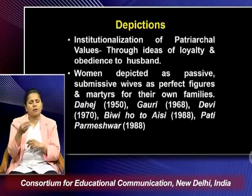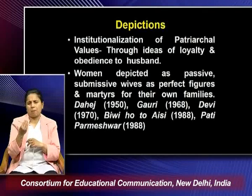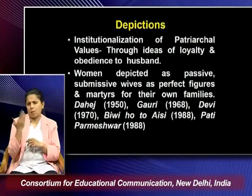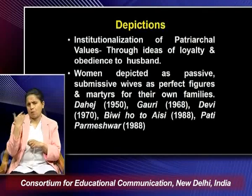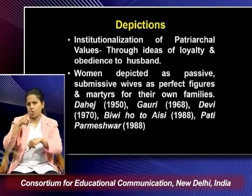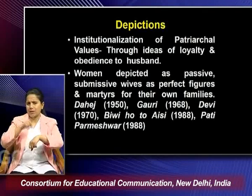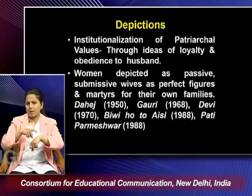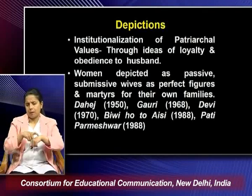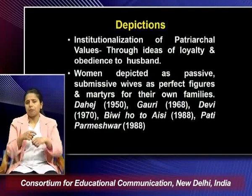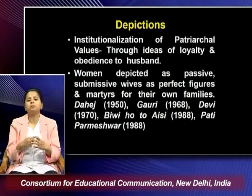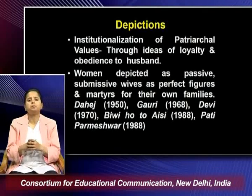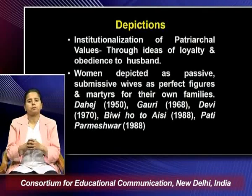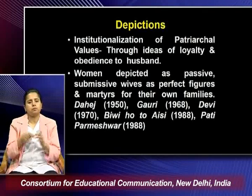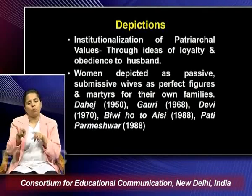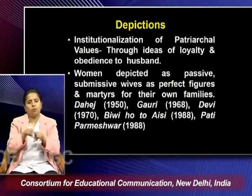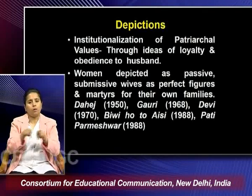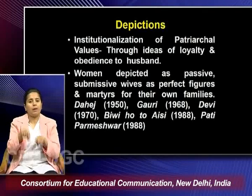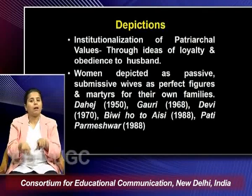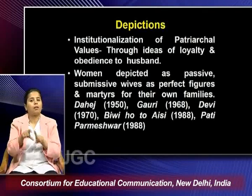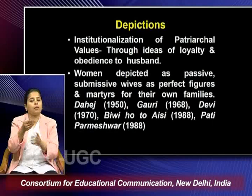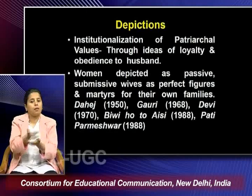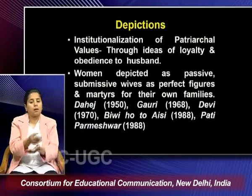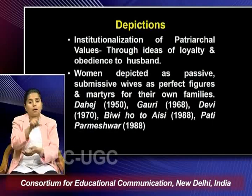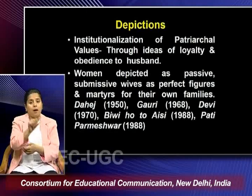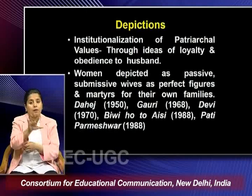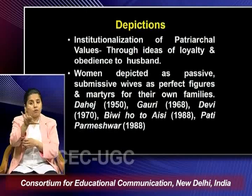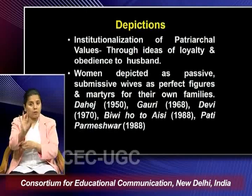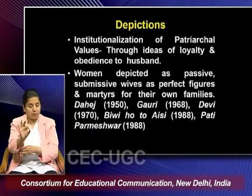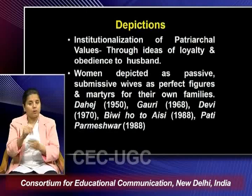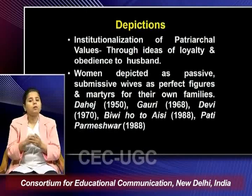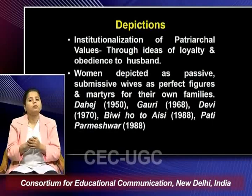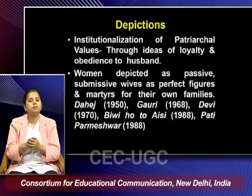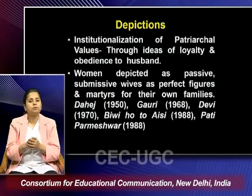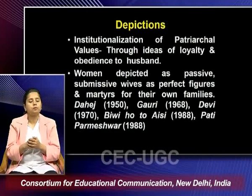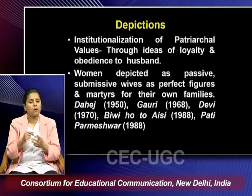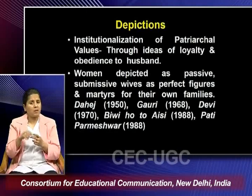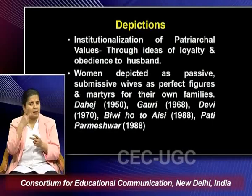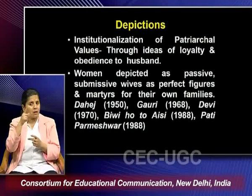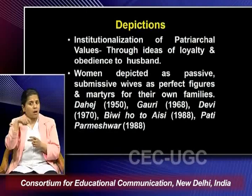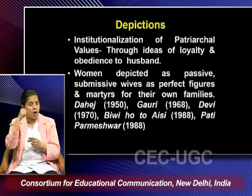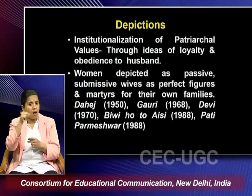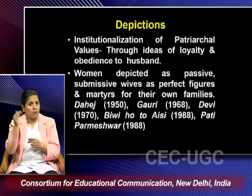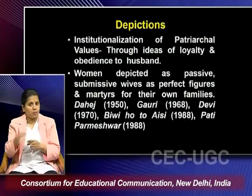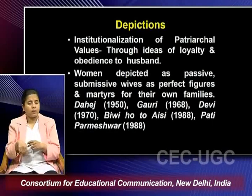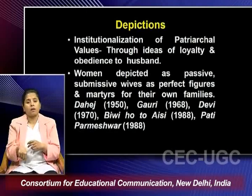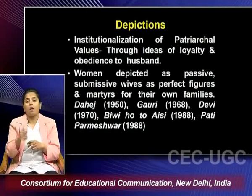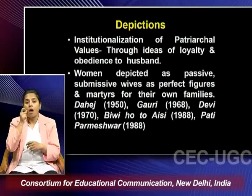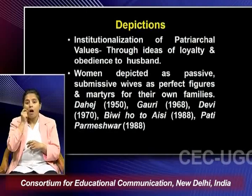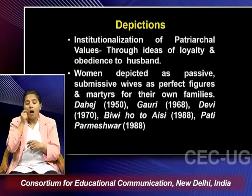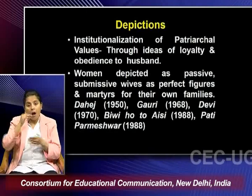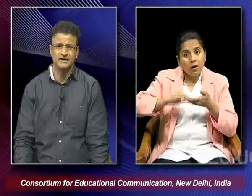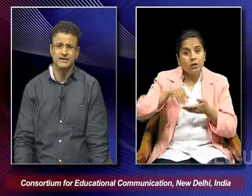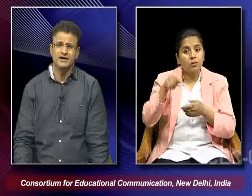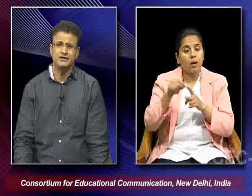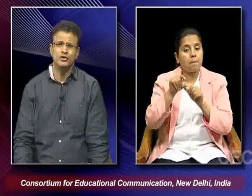times, for example Dahej in 1950, and we see other films like Pati Parmeshwar in